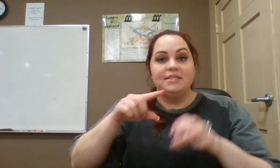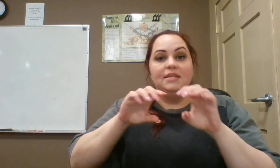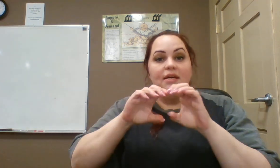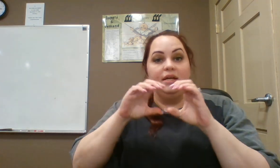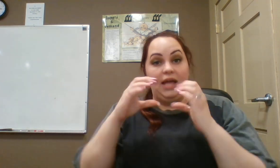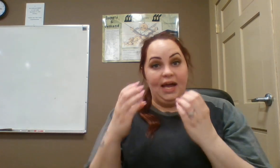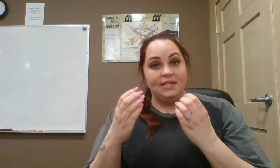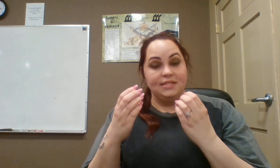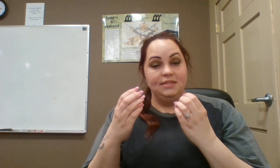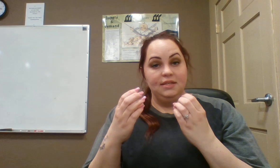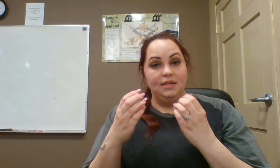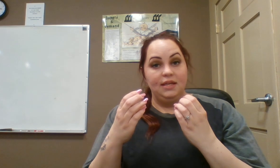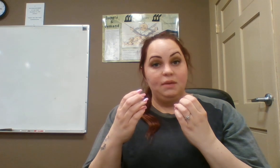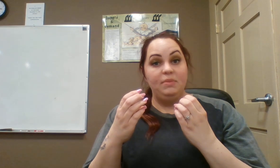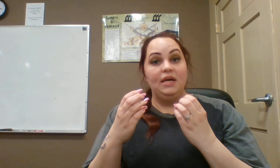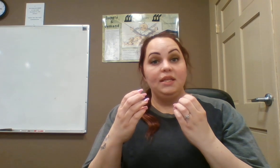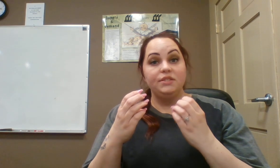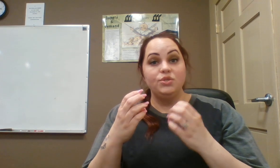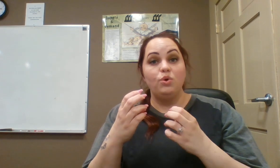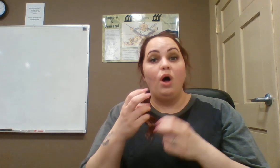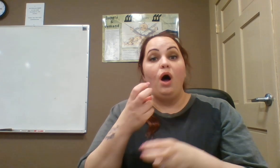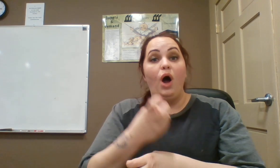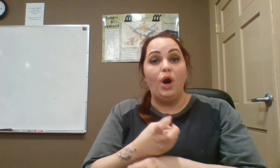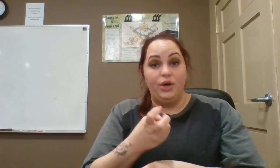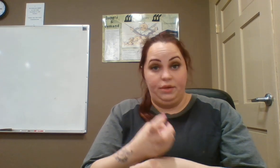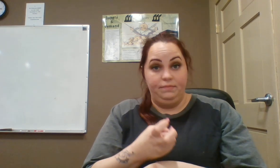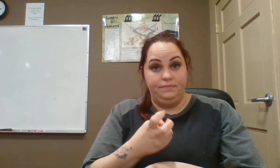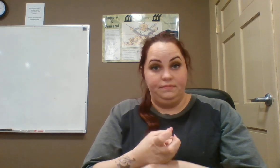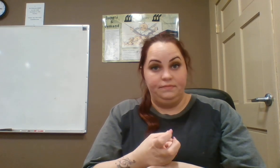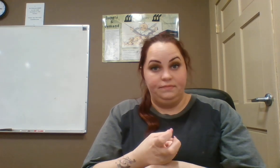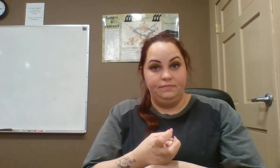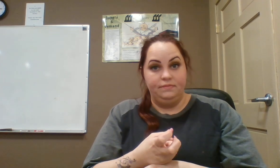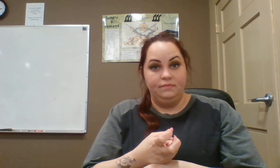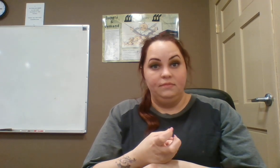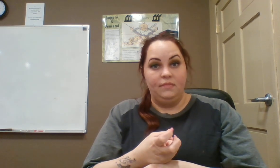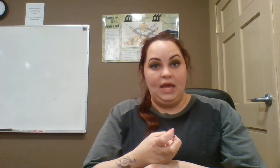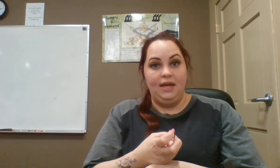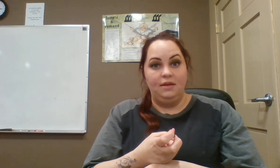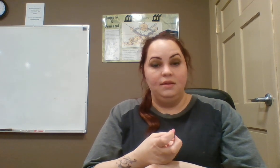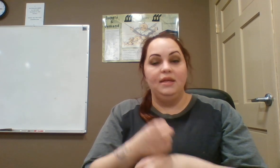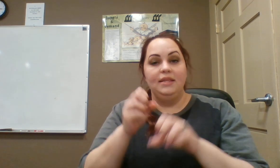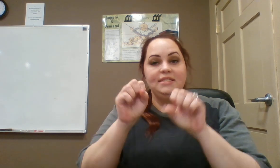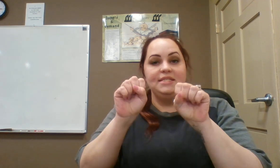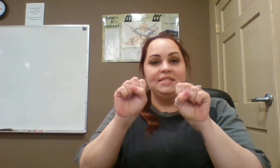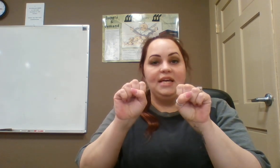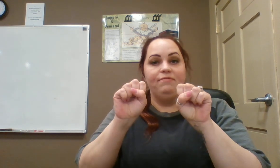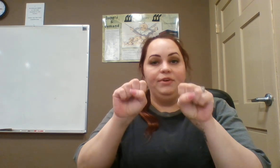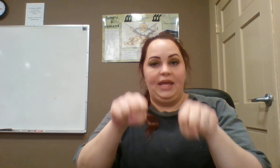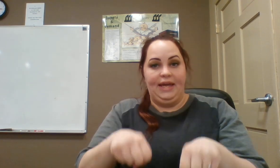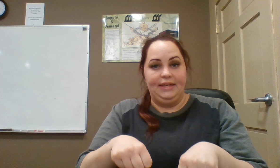This class can be a little hard, okay? This is a sign for can.